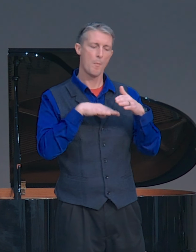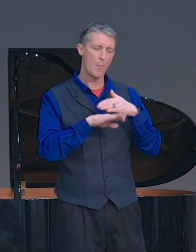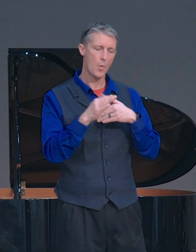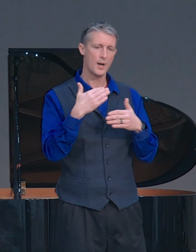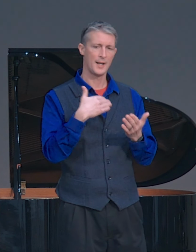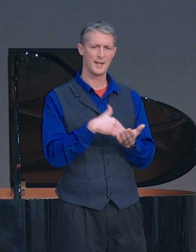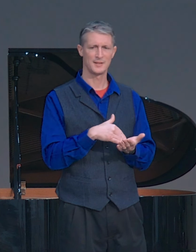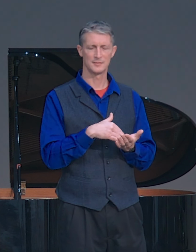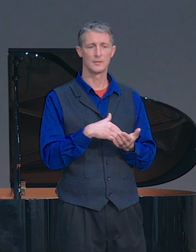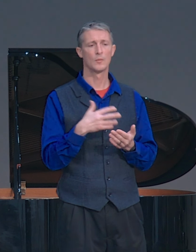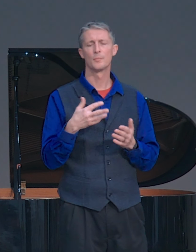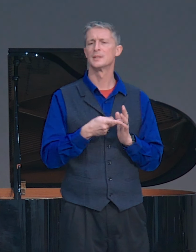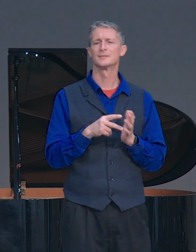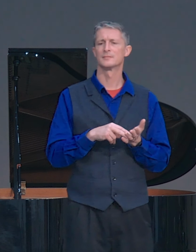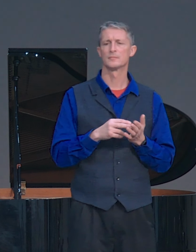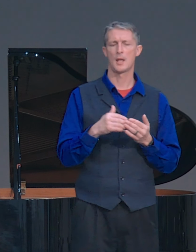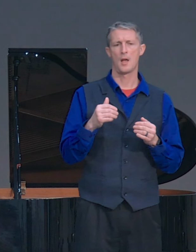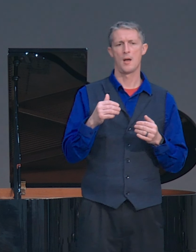You have to be made new